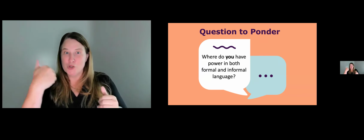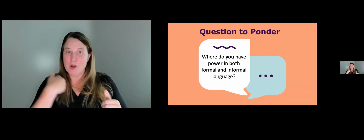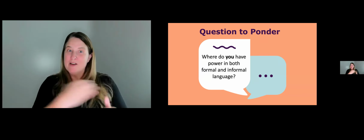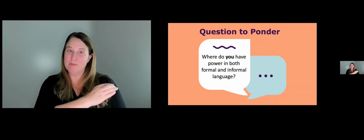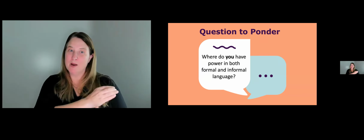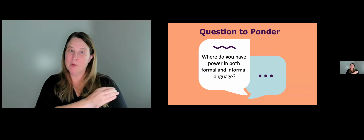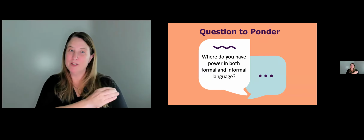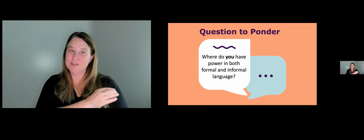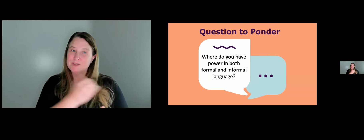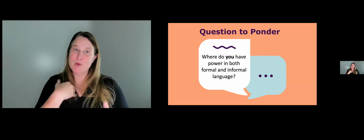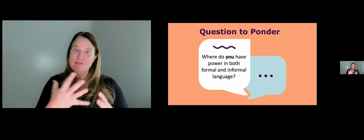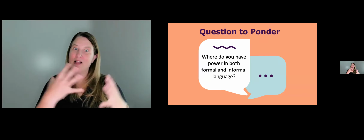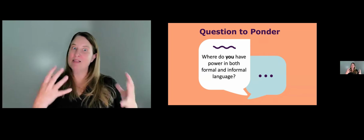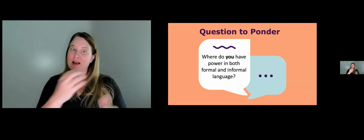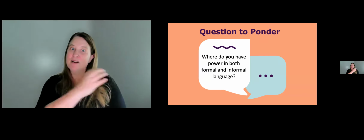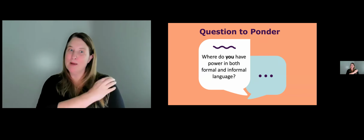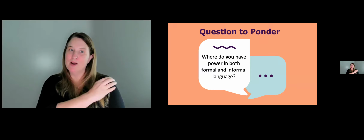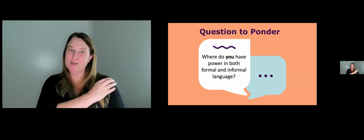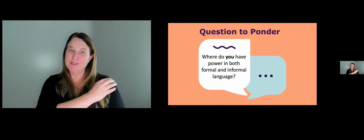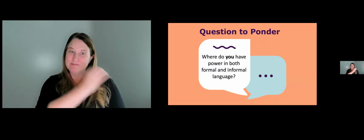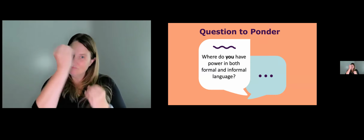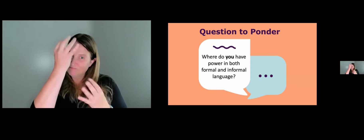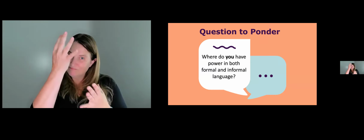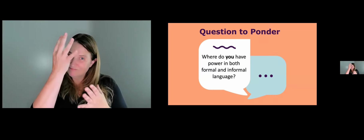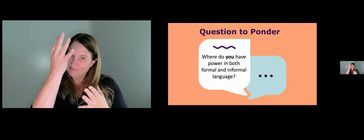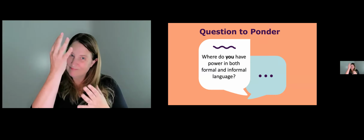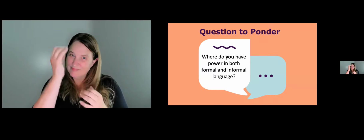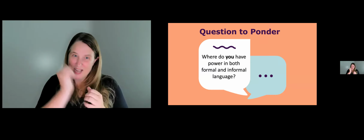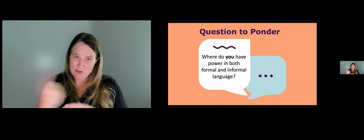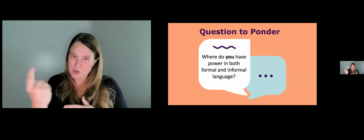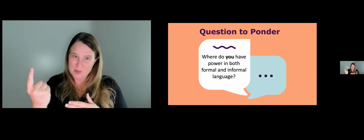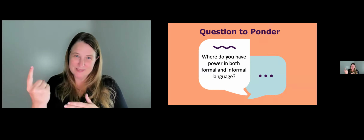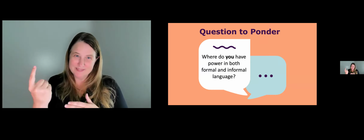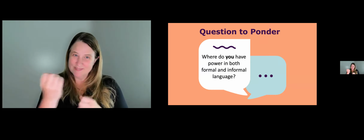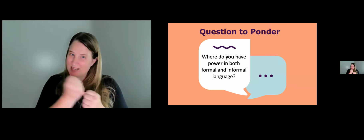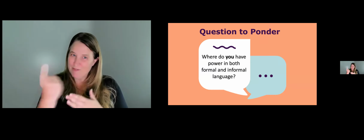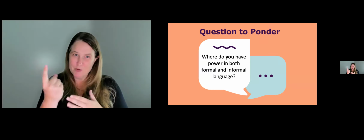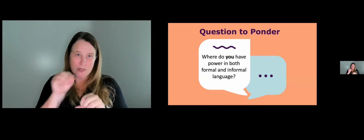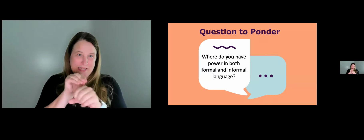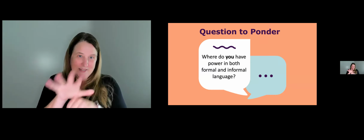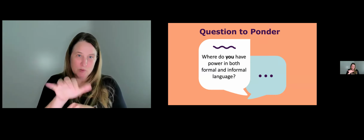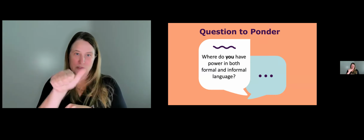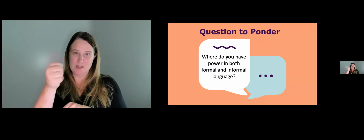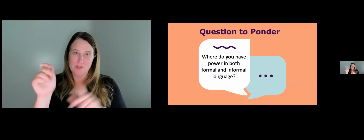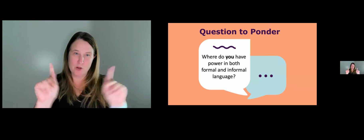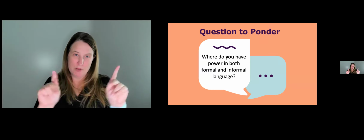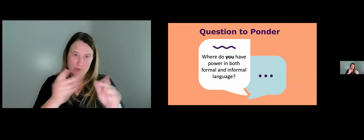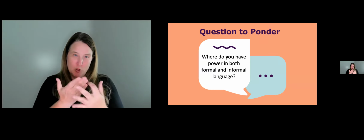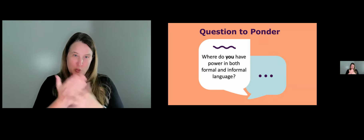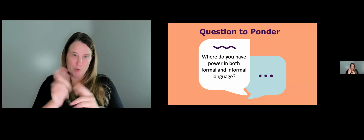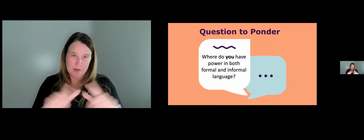informal language. And you do have power. You have a lot of power.